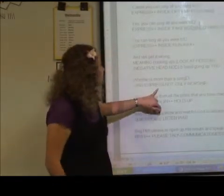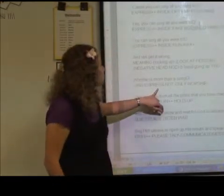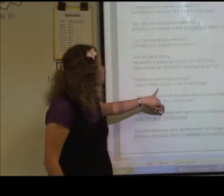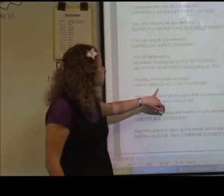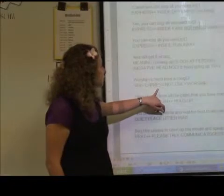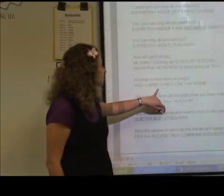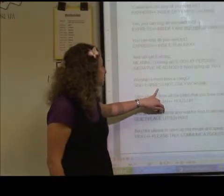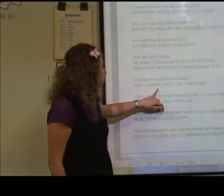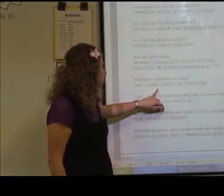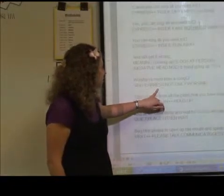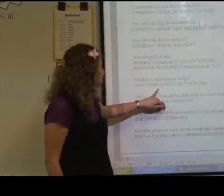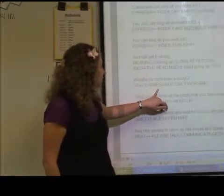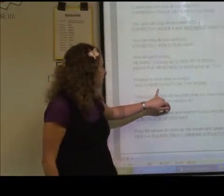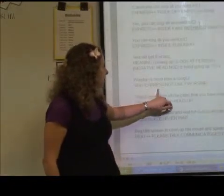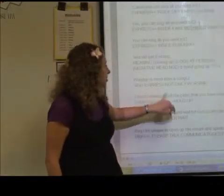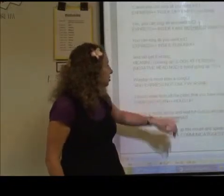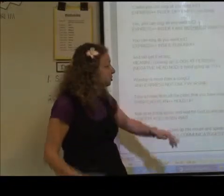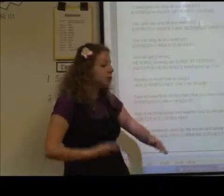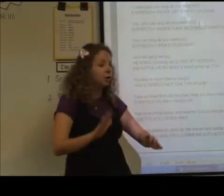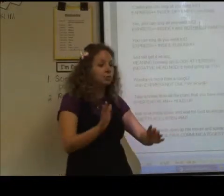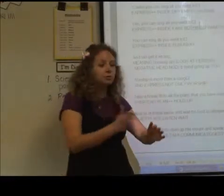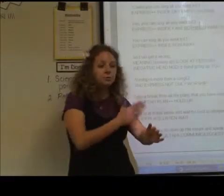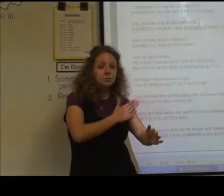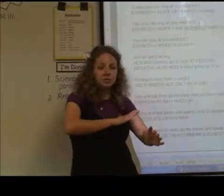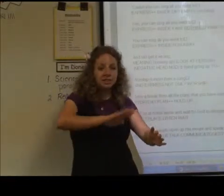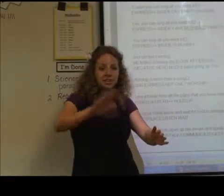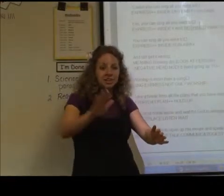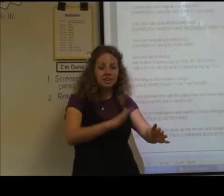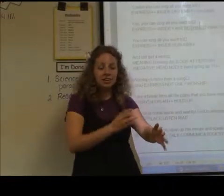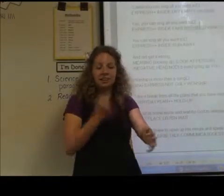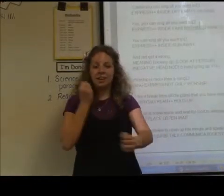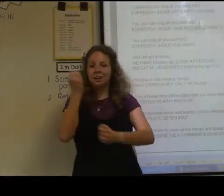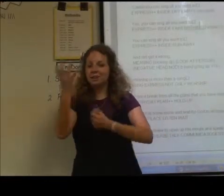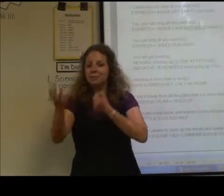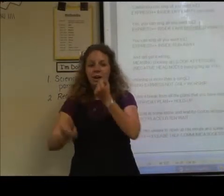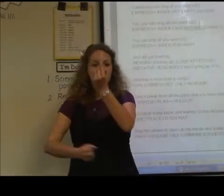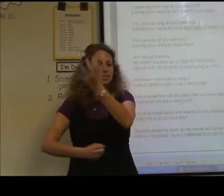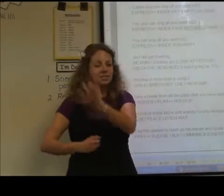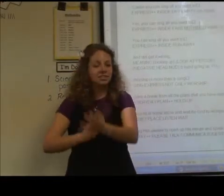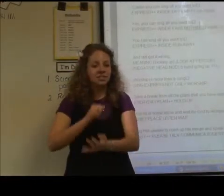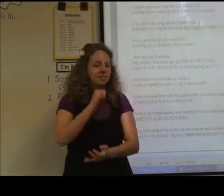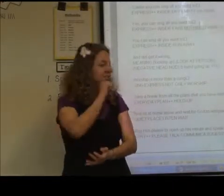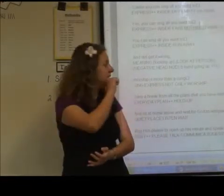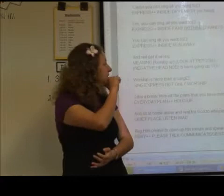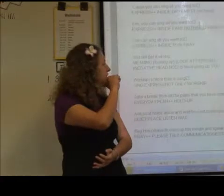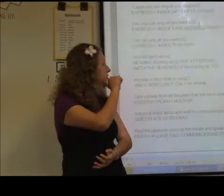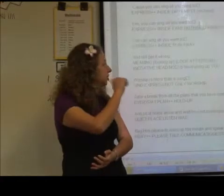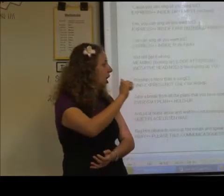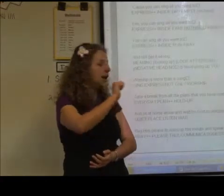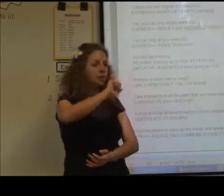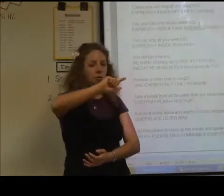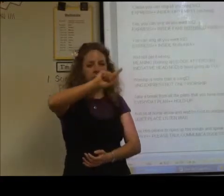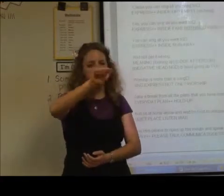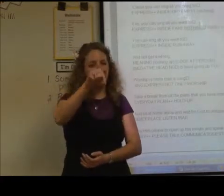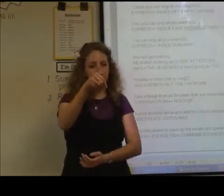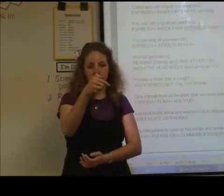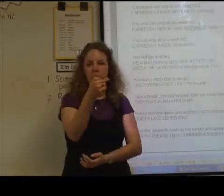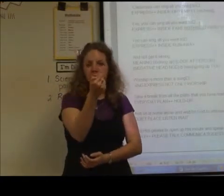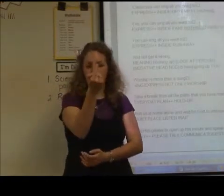So worship is more than a song. So sing, express, not only or only